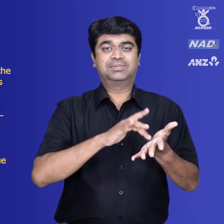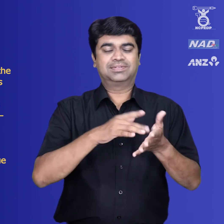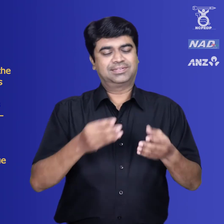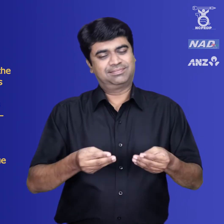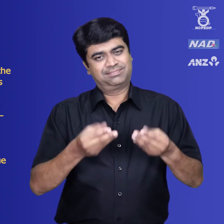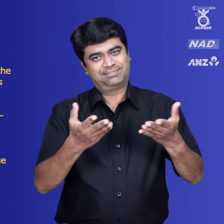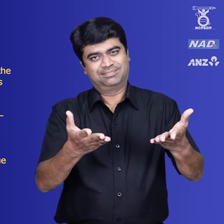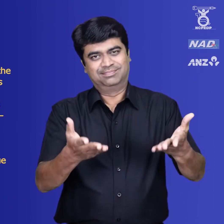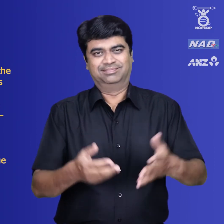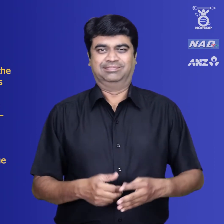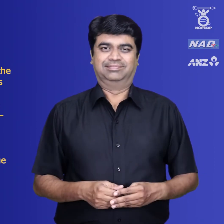and talents.